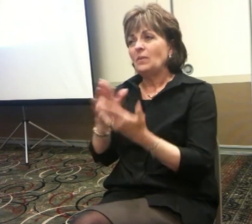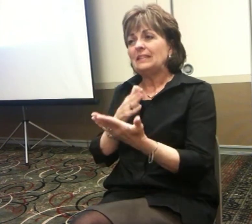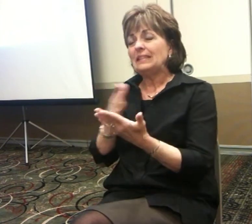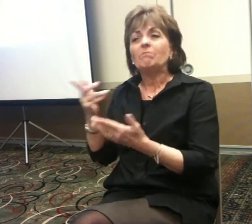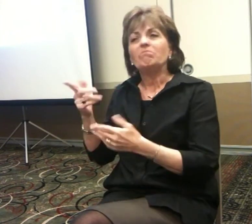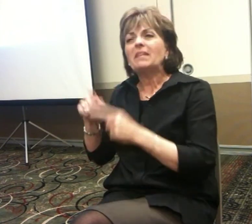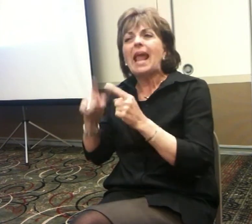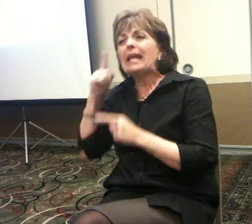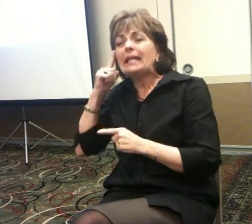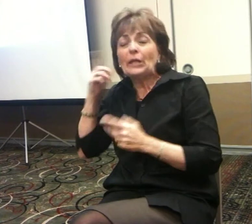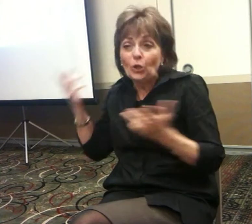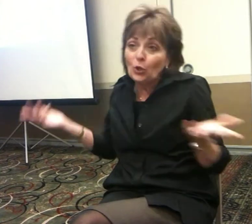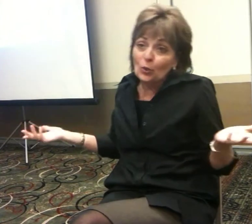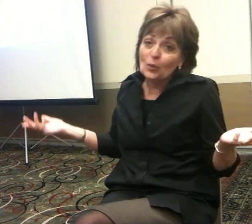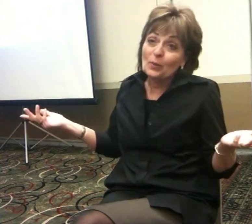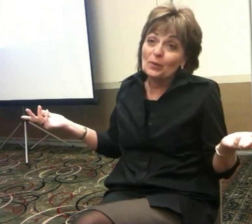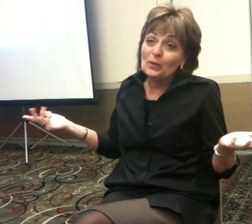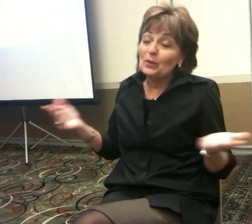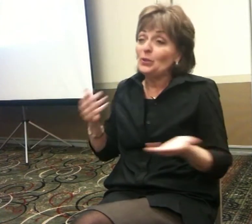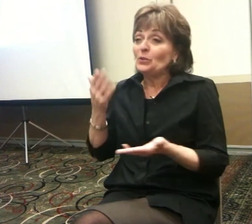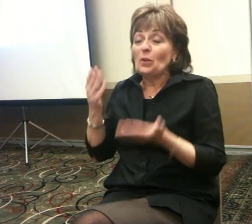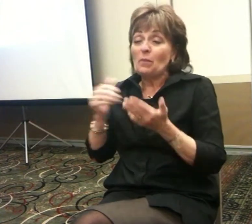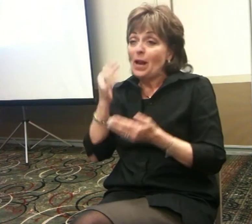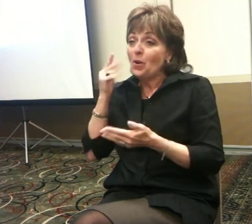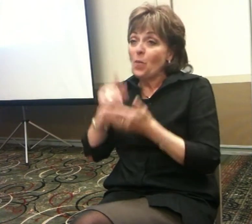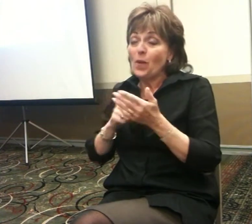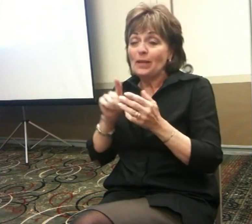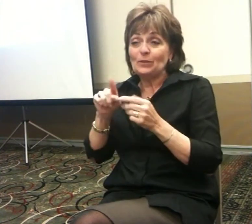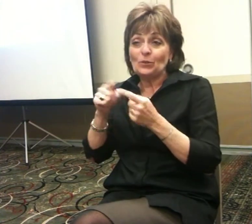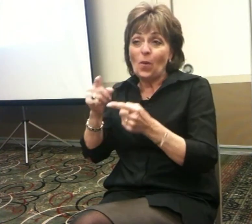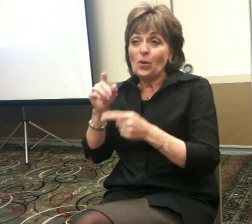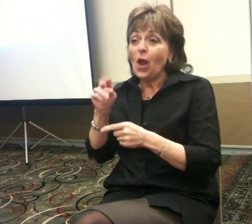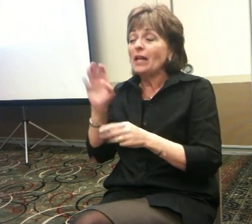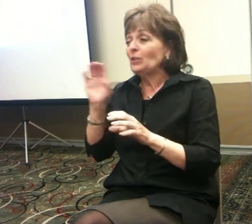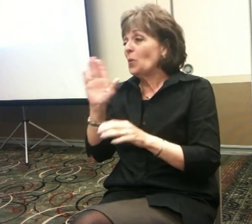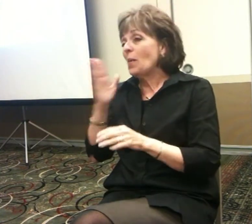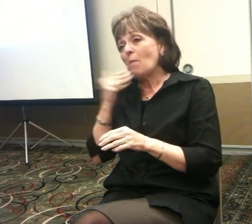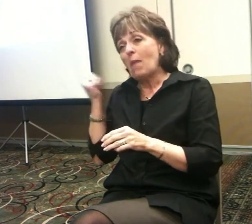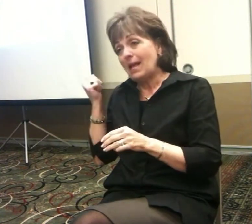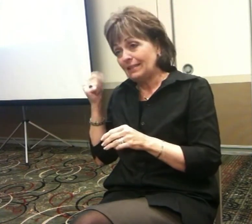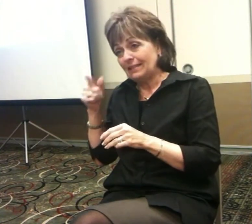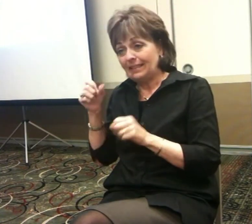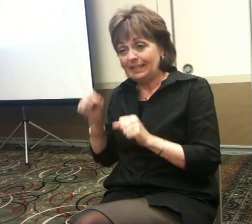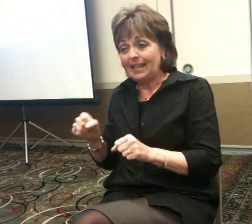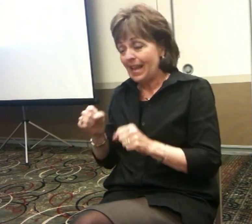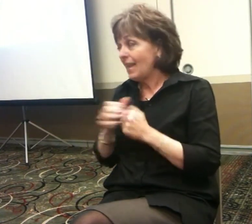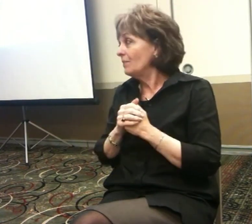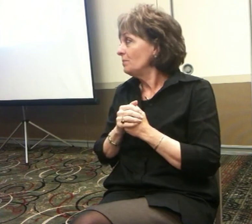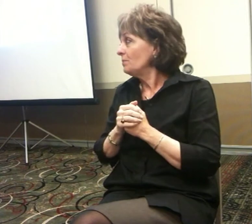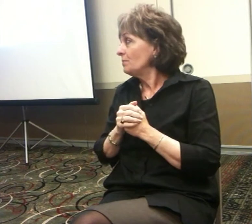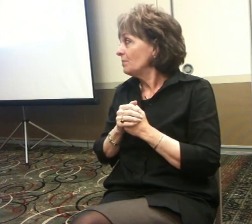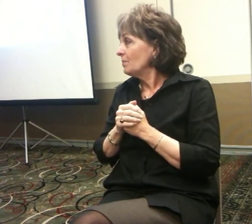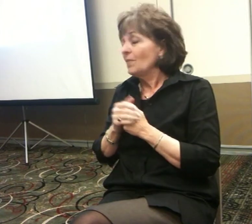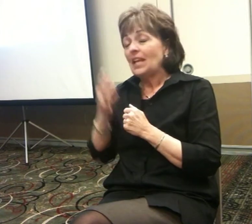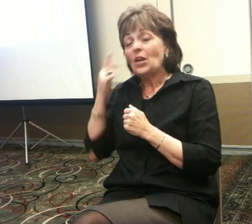Okay, he can't hear. He doesn't necessarily know what's going on. He's doing the best job he can to simply mimic. All right, whatever he's got, because he knows he's supposed to be doing something. And